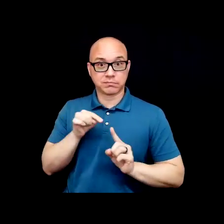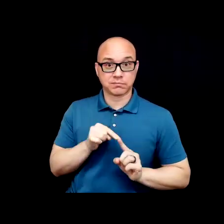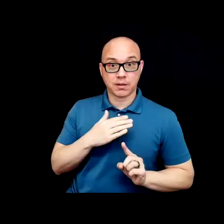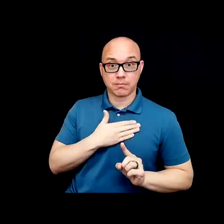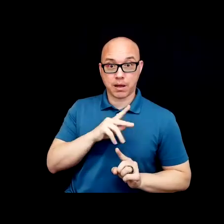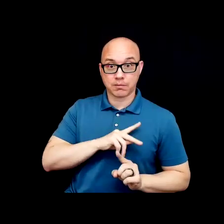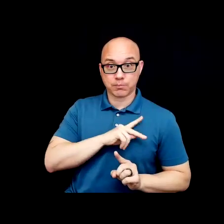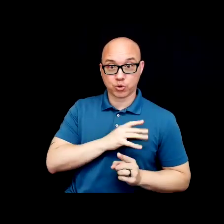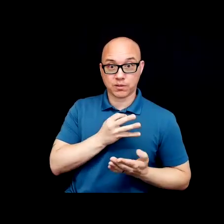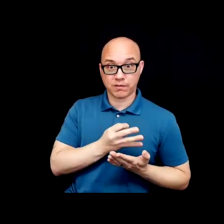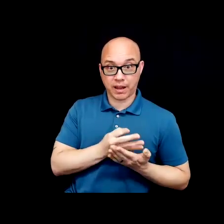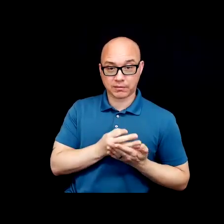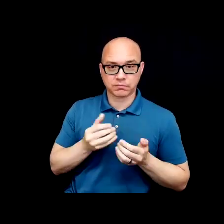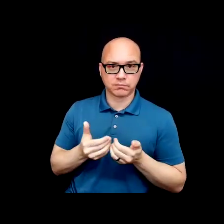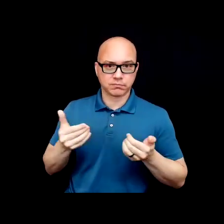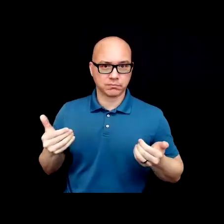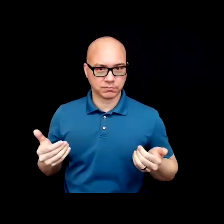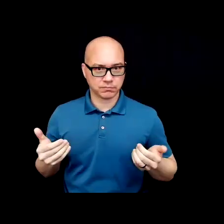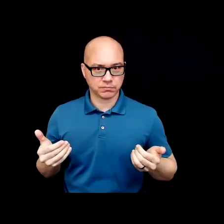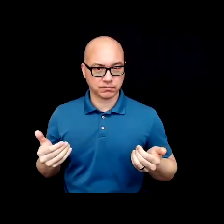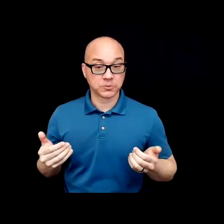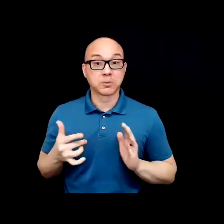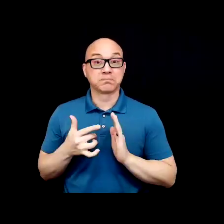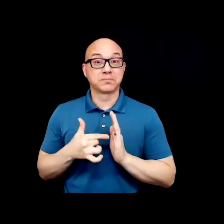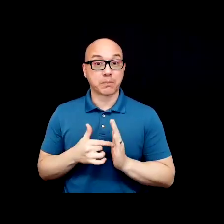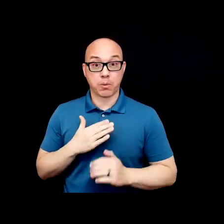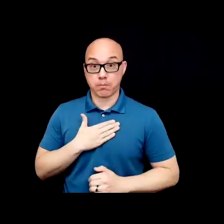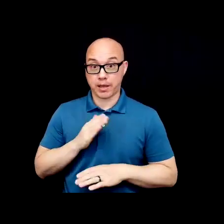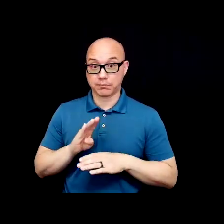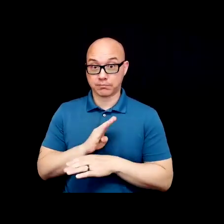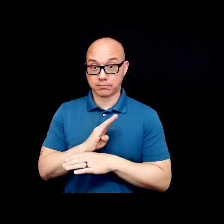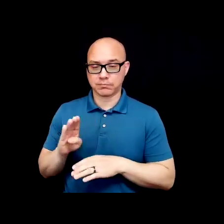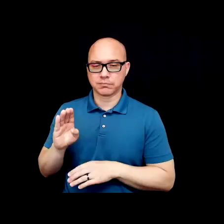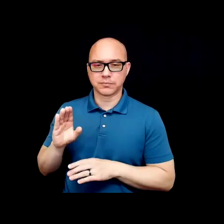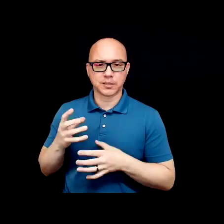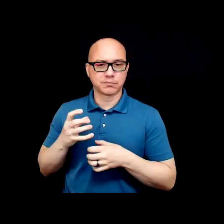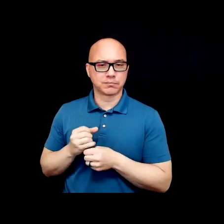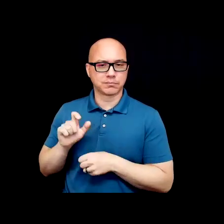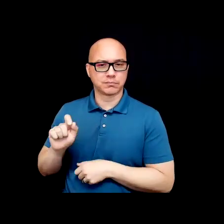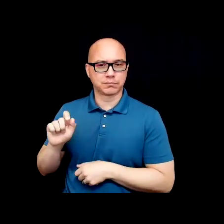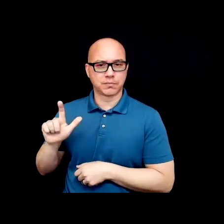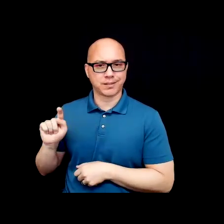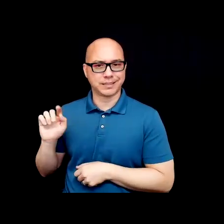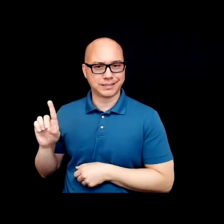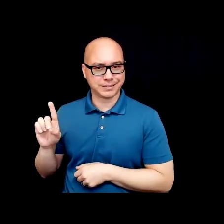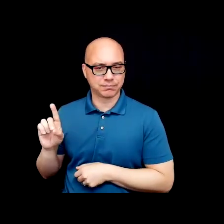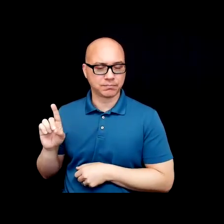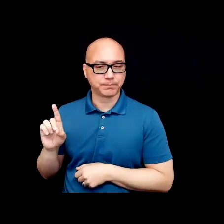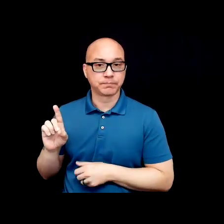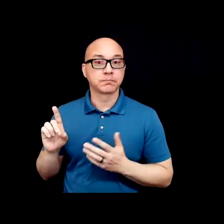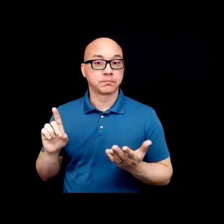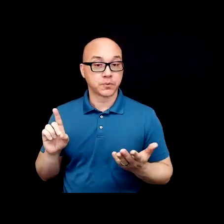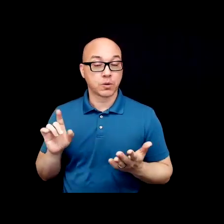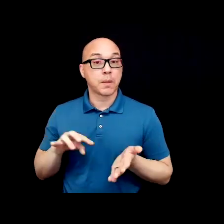Group Ltd is actually what the business name is. And the business, the income